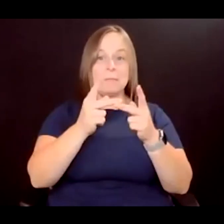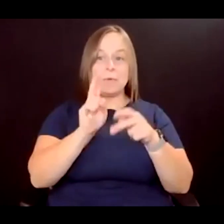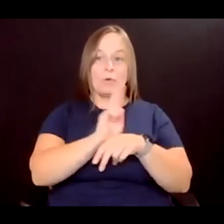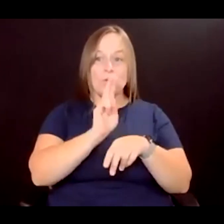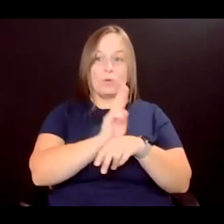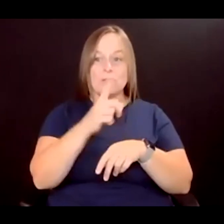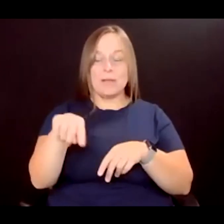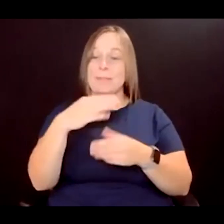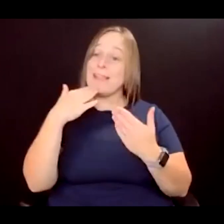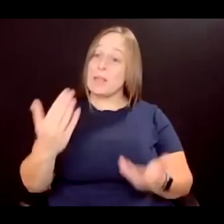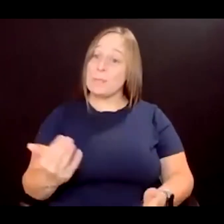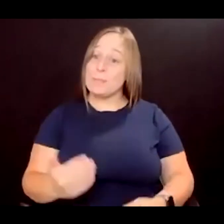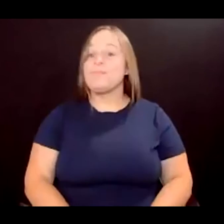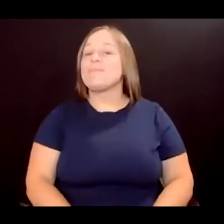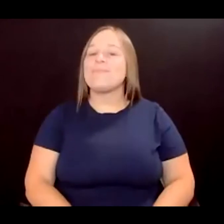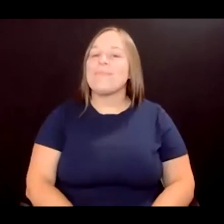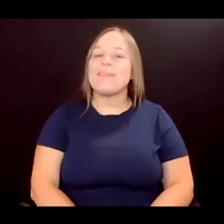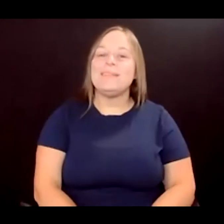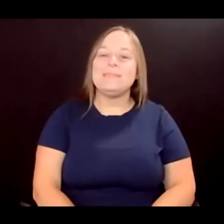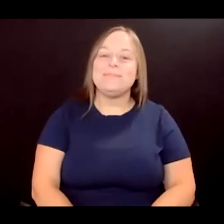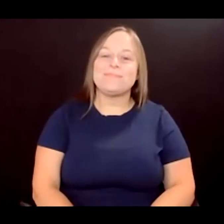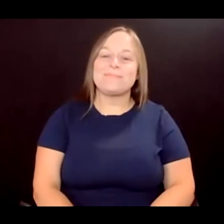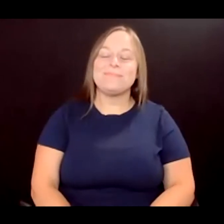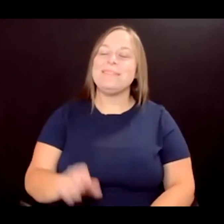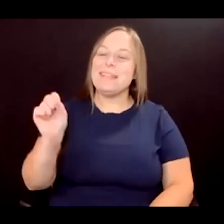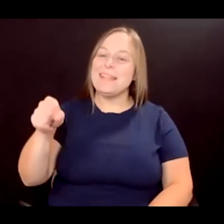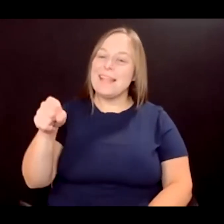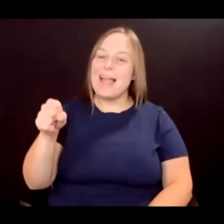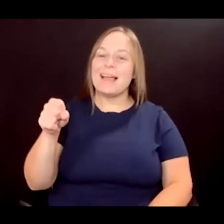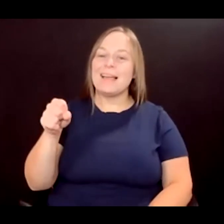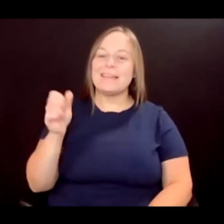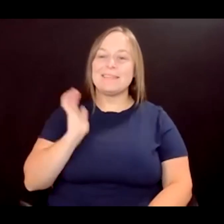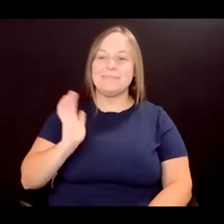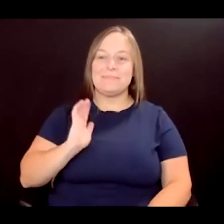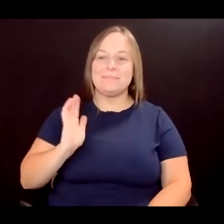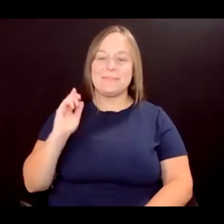TRANS, facility, opportunities,